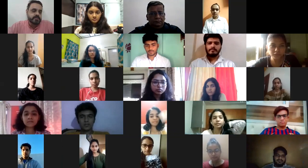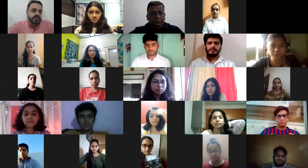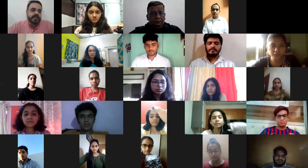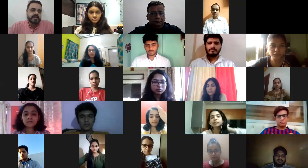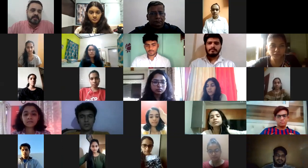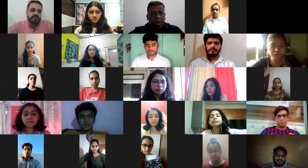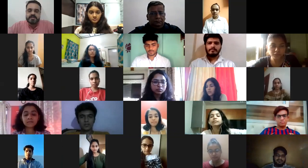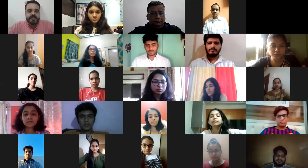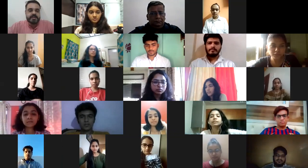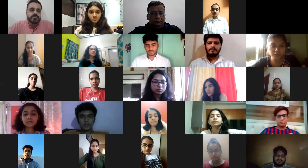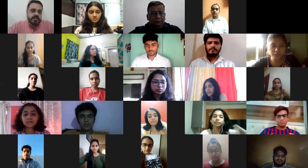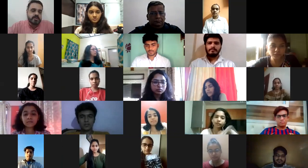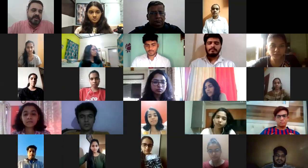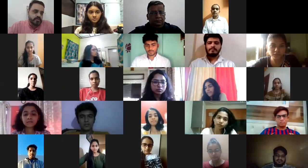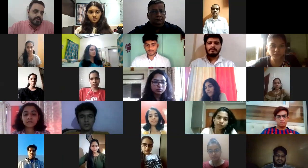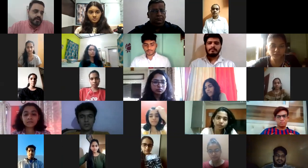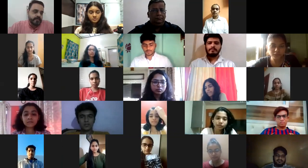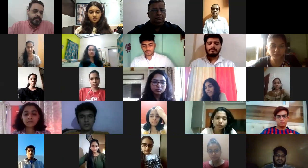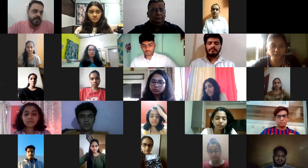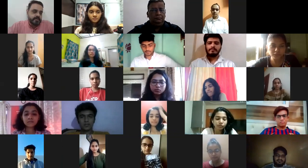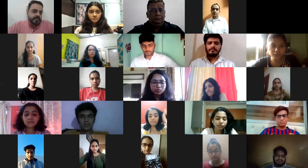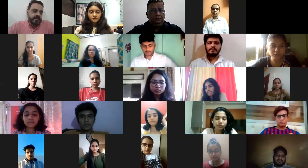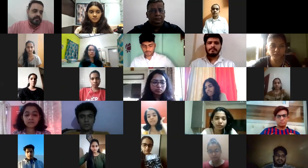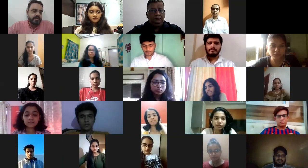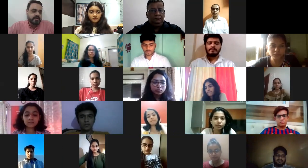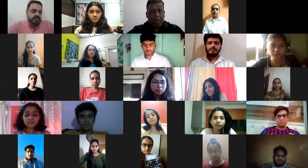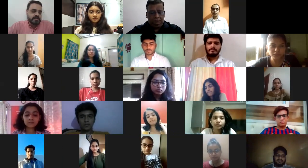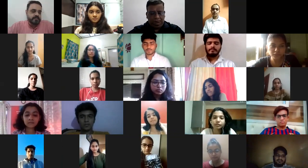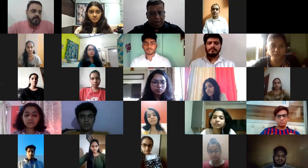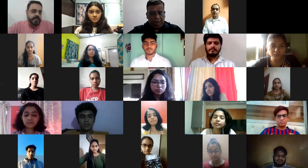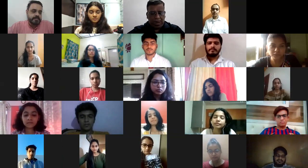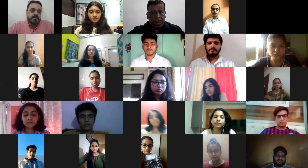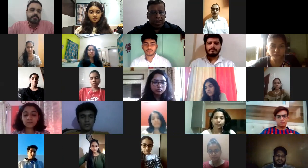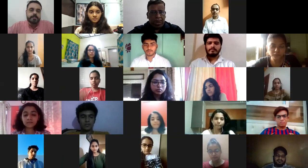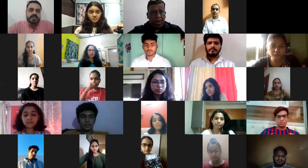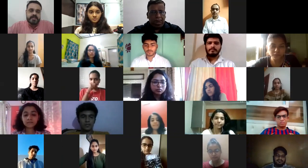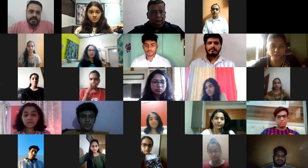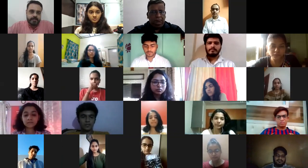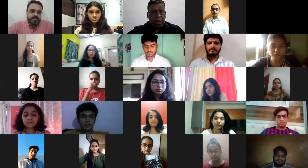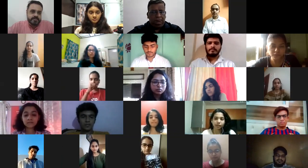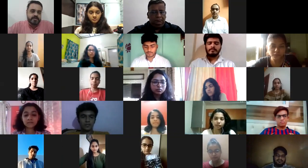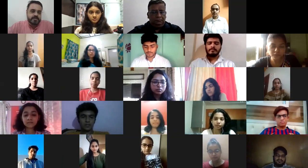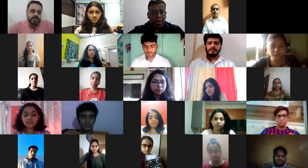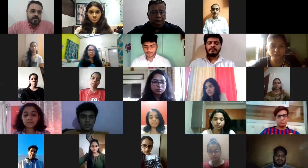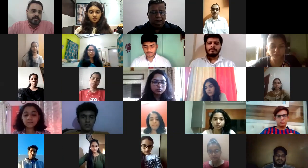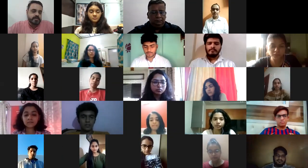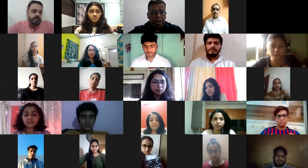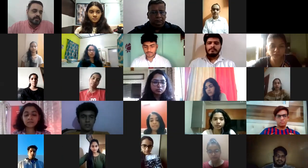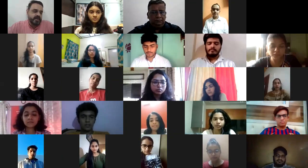the various alphabets A to Z or A to Z. Then we'll take up some basic numbers, 1 to 9, 1